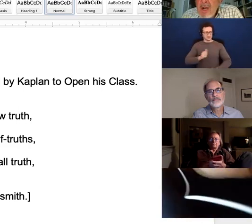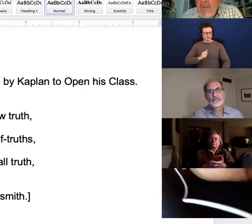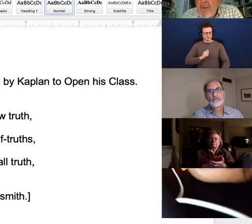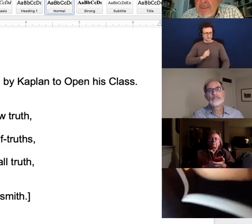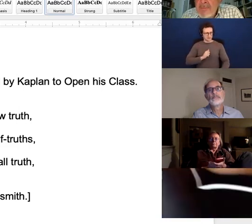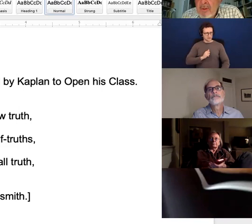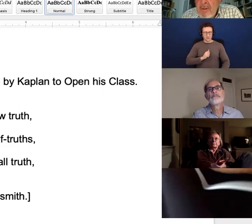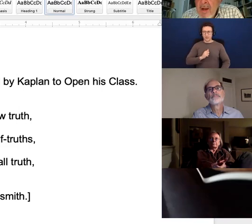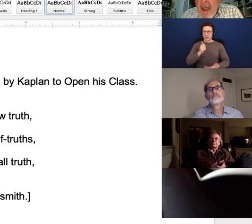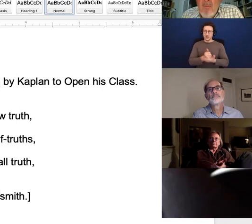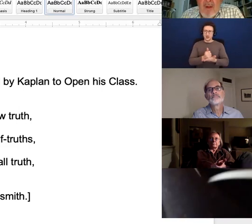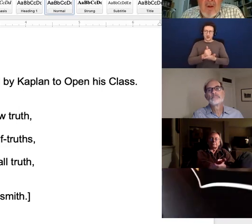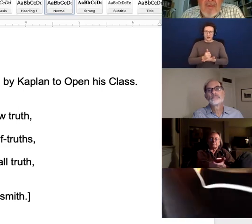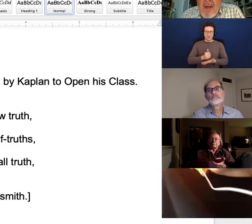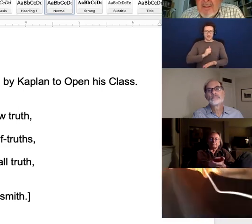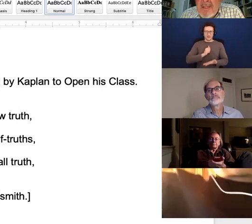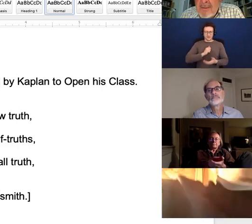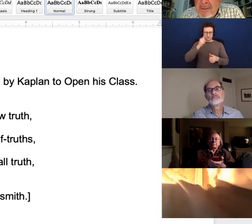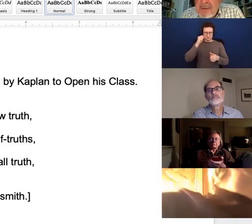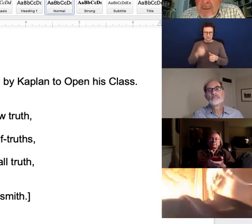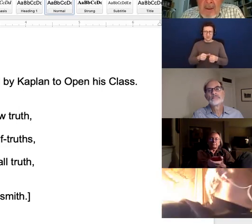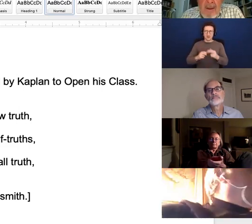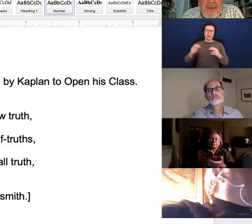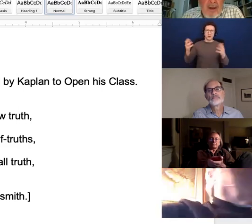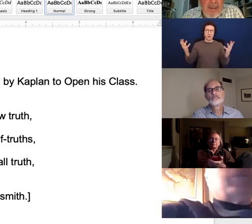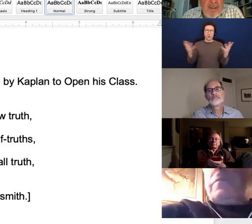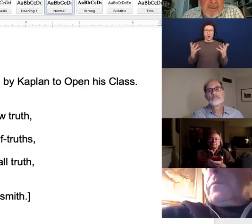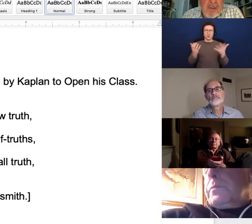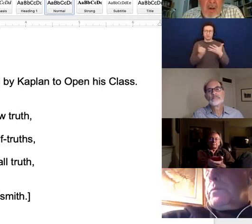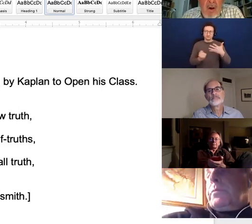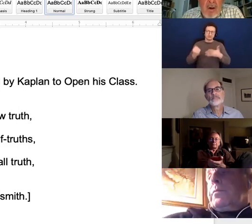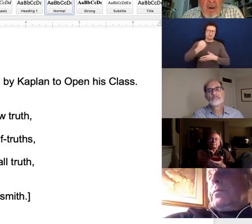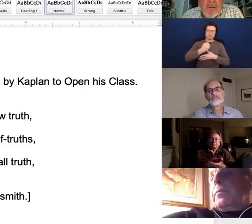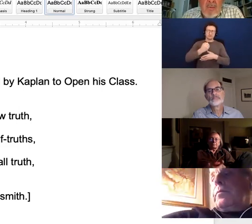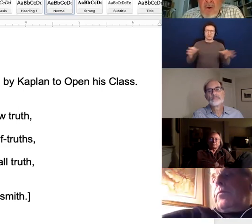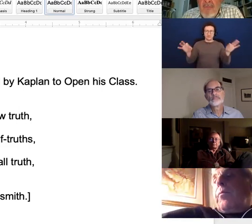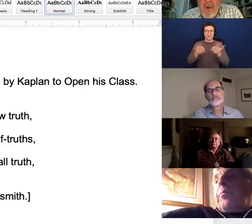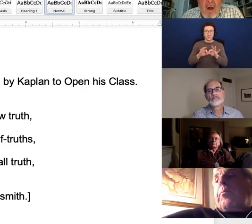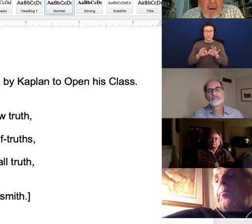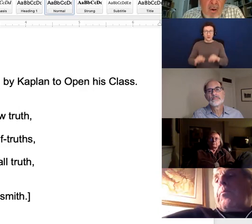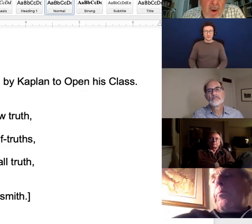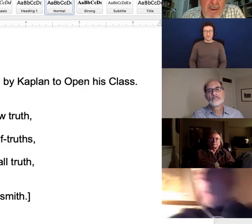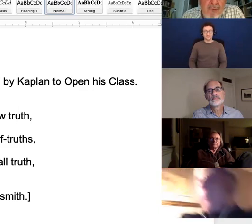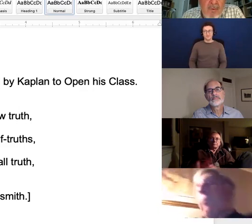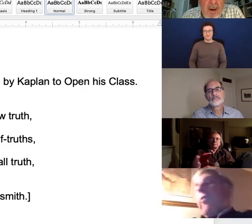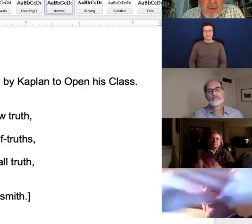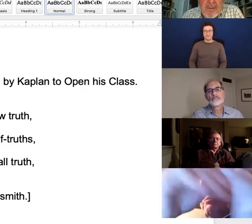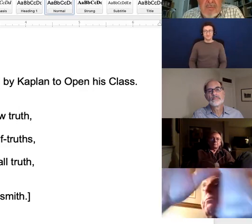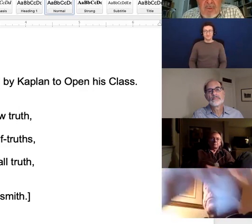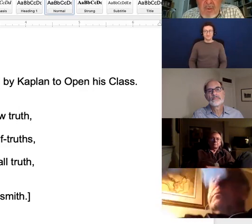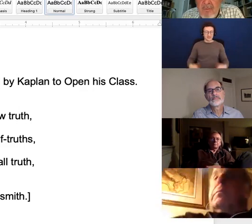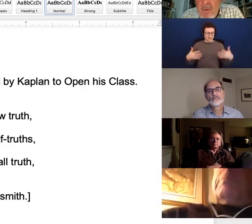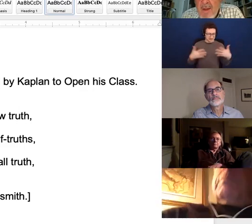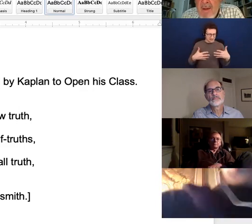ourselves of what's important and what are the ideals. And the ideals are to move away from